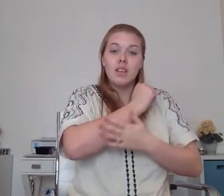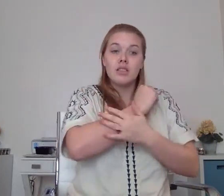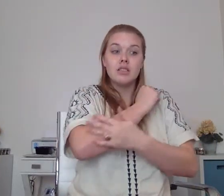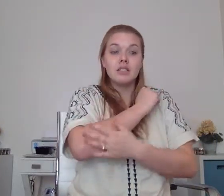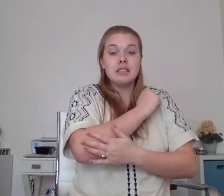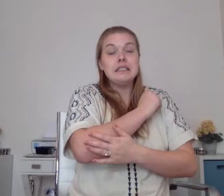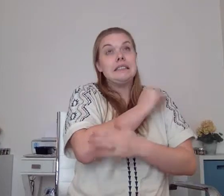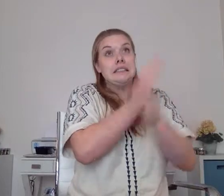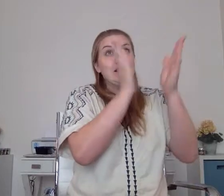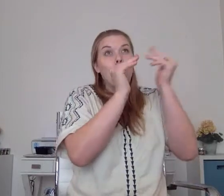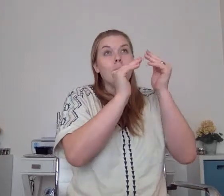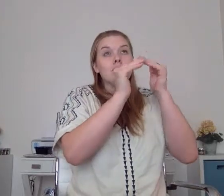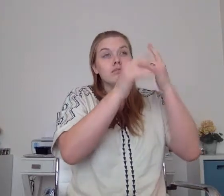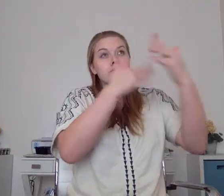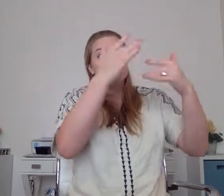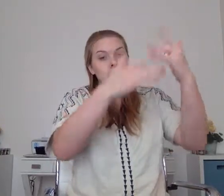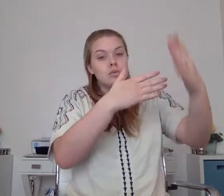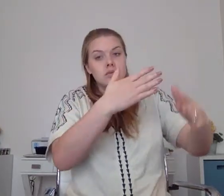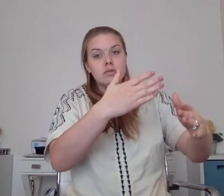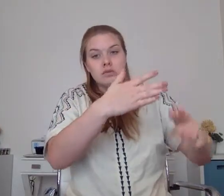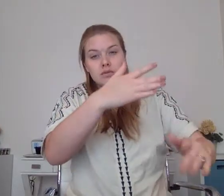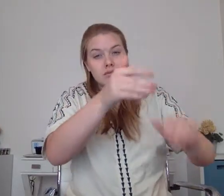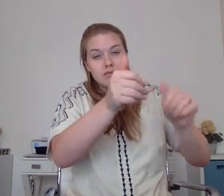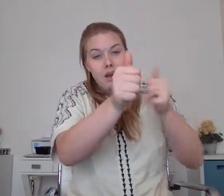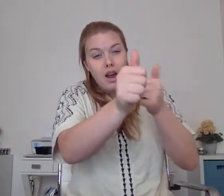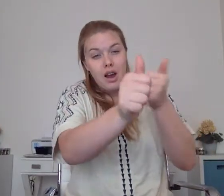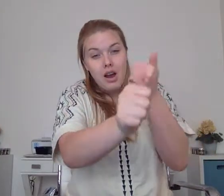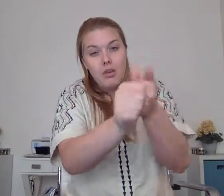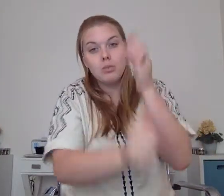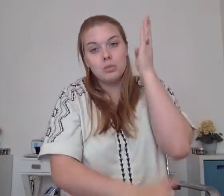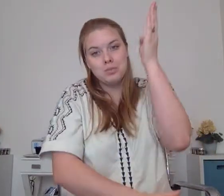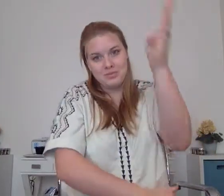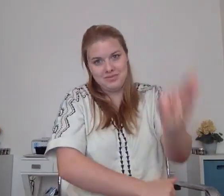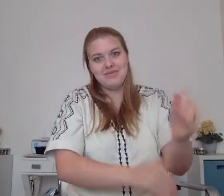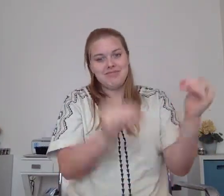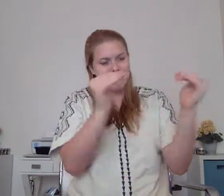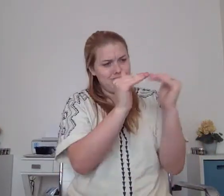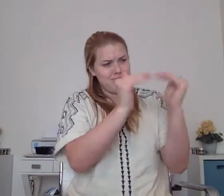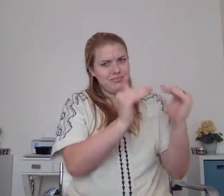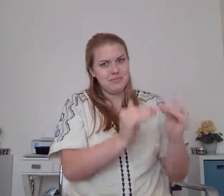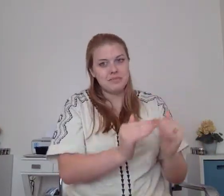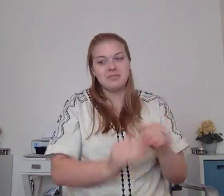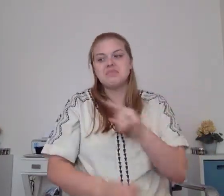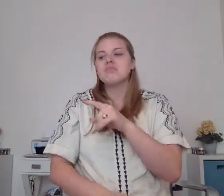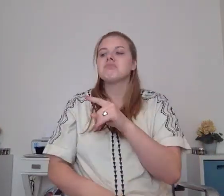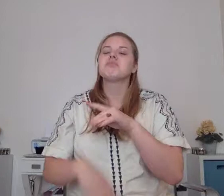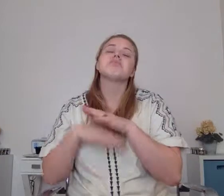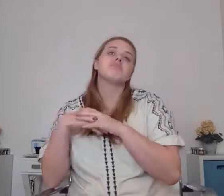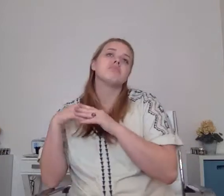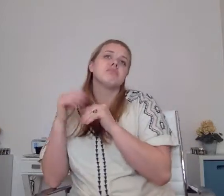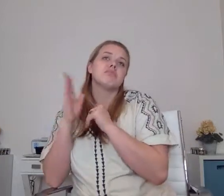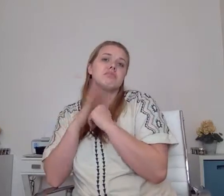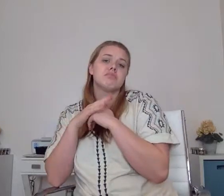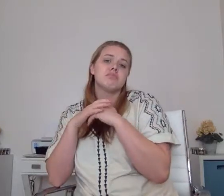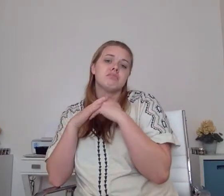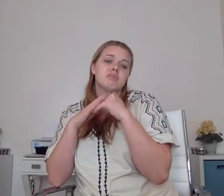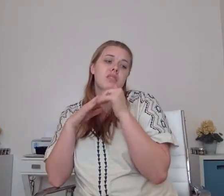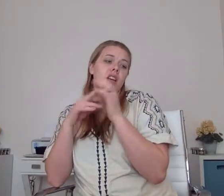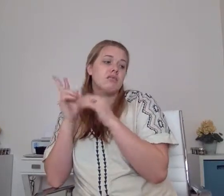up. And meanwhile, the citizens of solid lands could take comfort in the progress of history